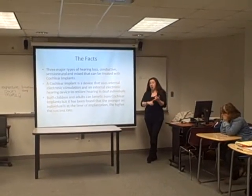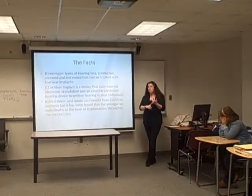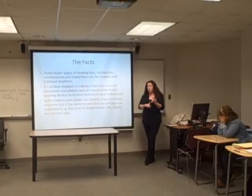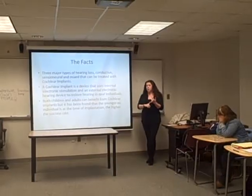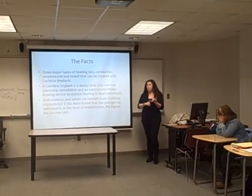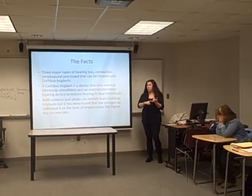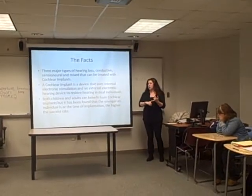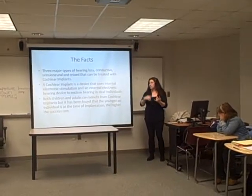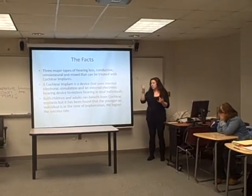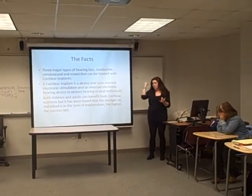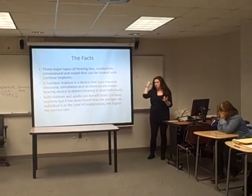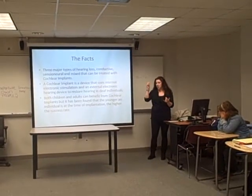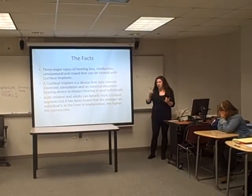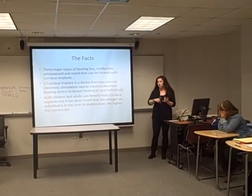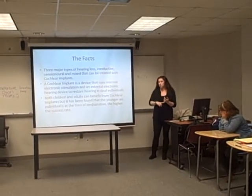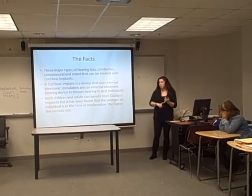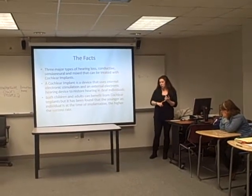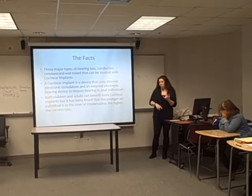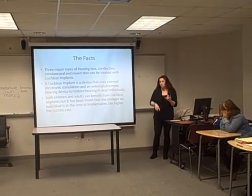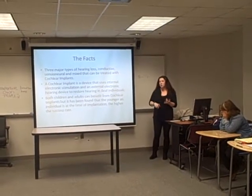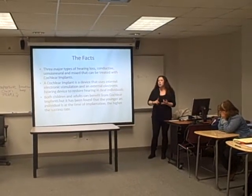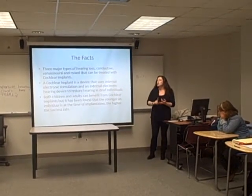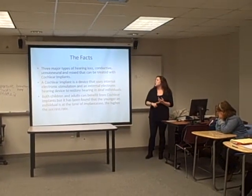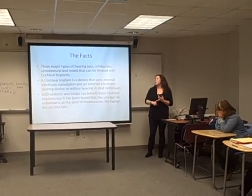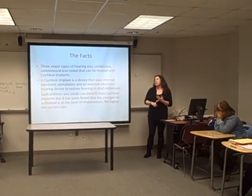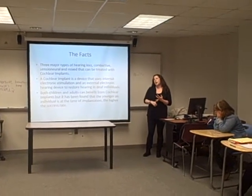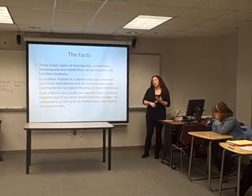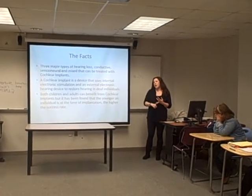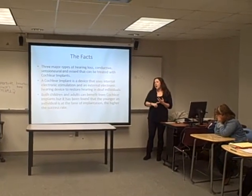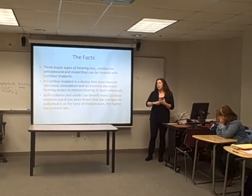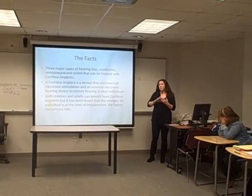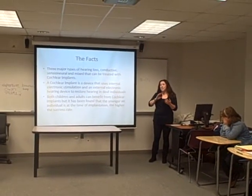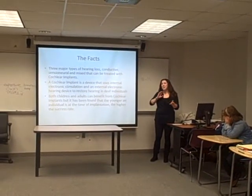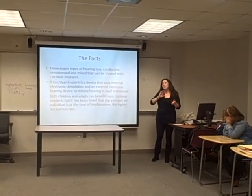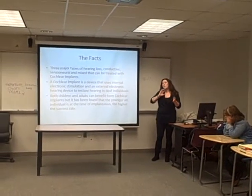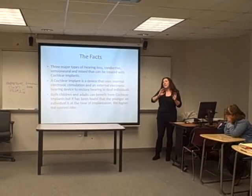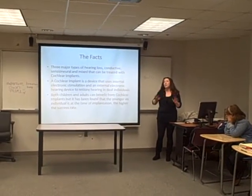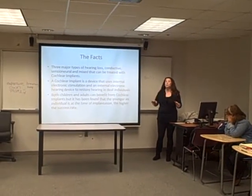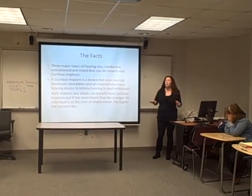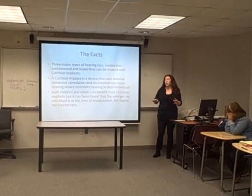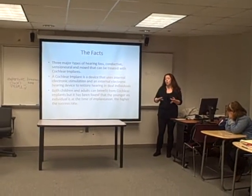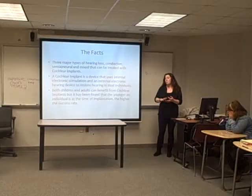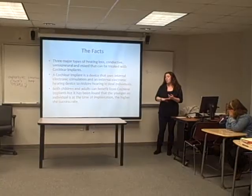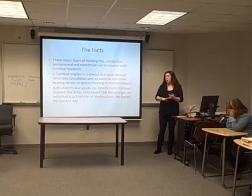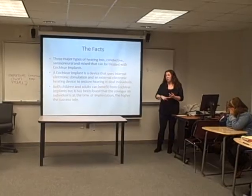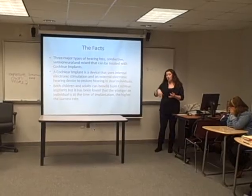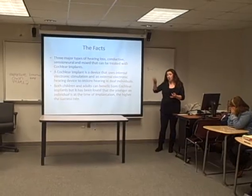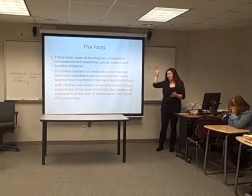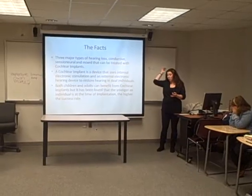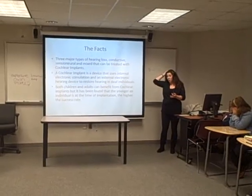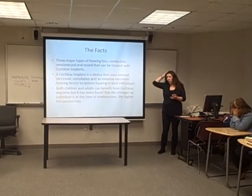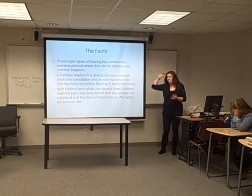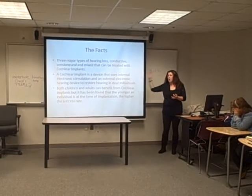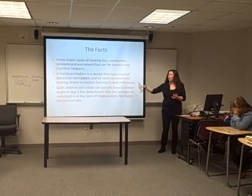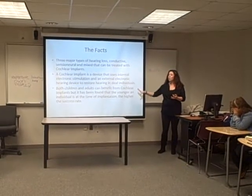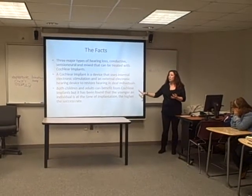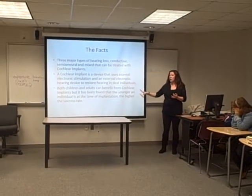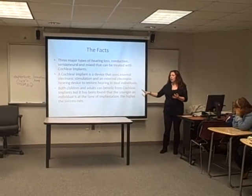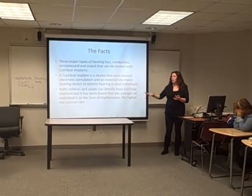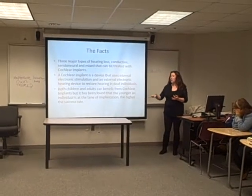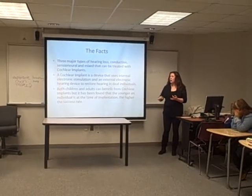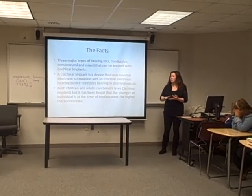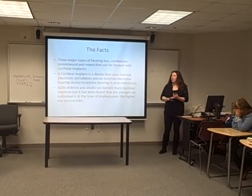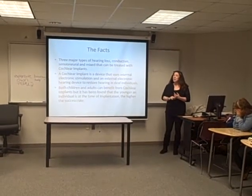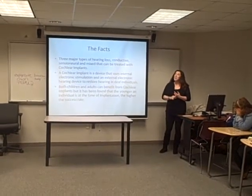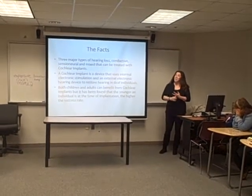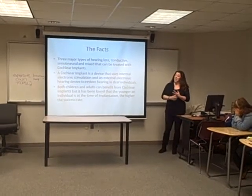said airport detectors, the metal detectors will go off. She can't be even in a room with an MRI machine. It would pull the magnet right